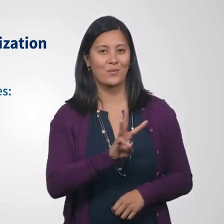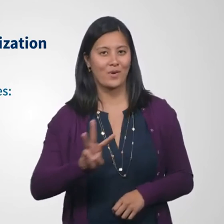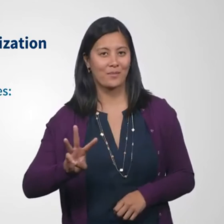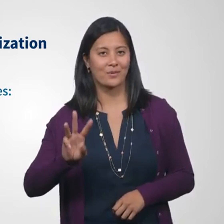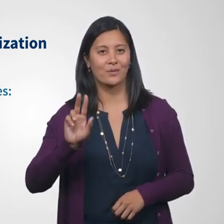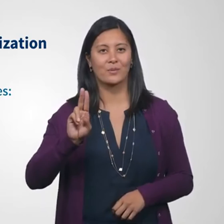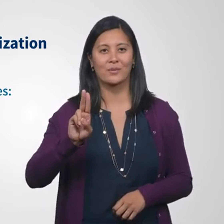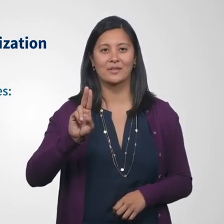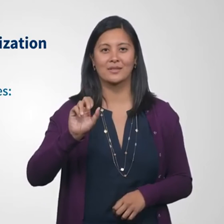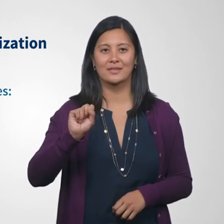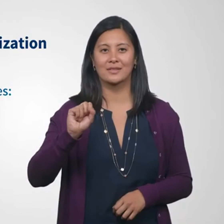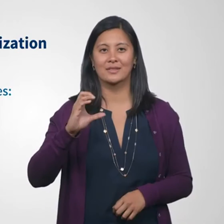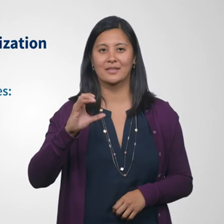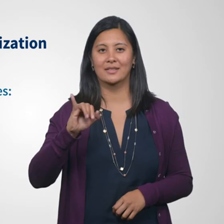at